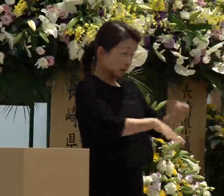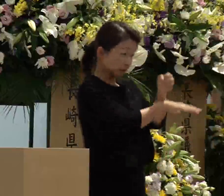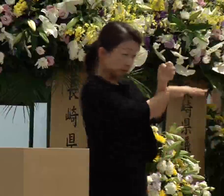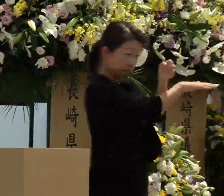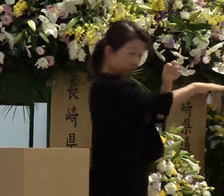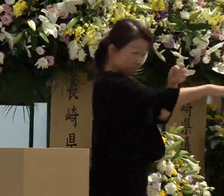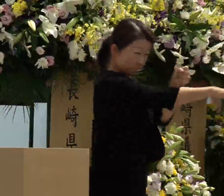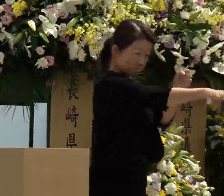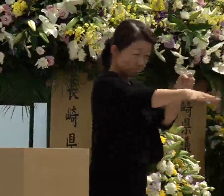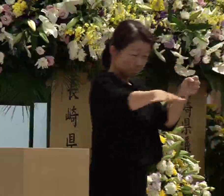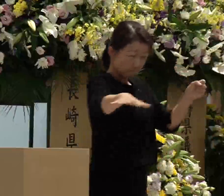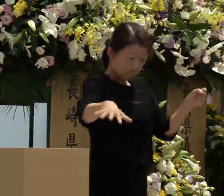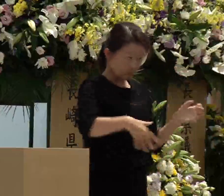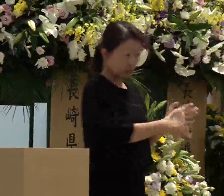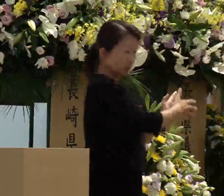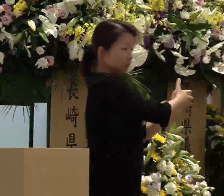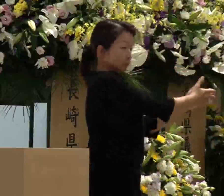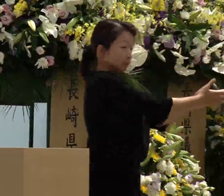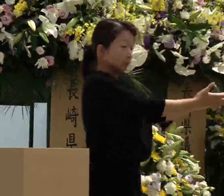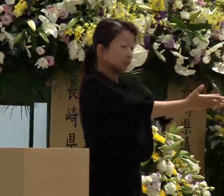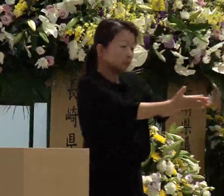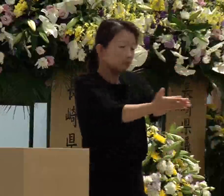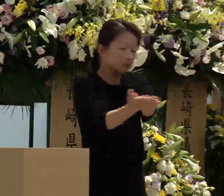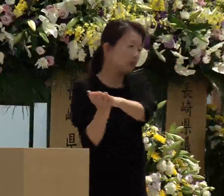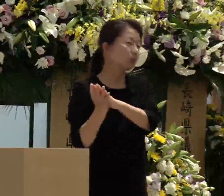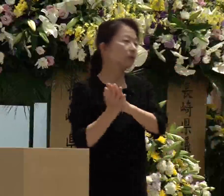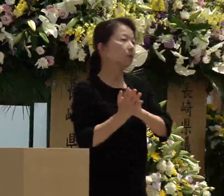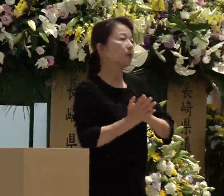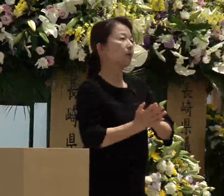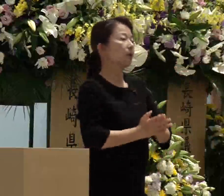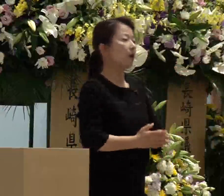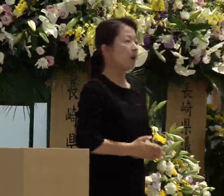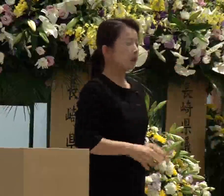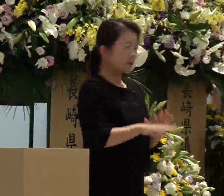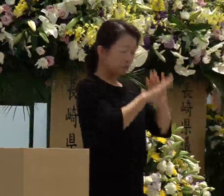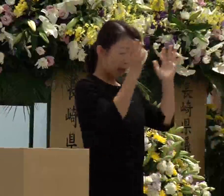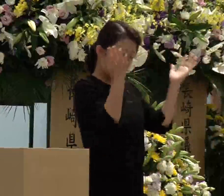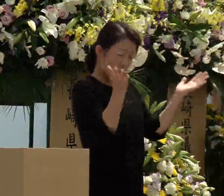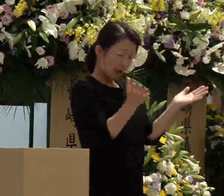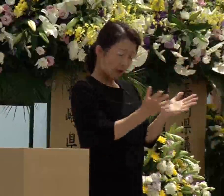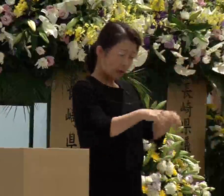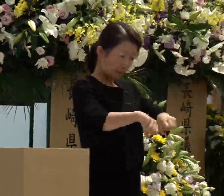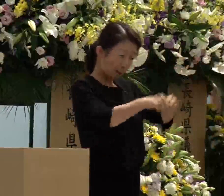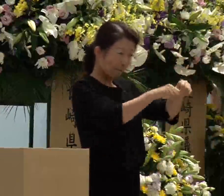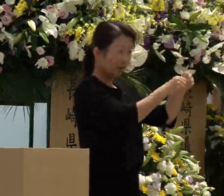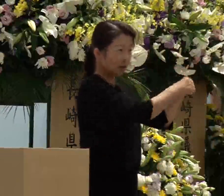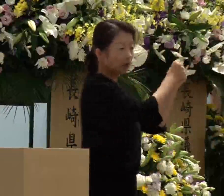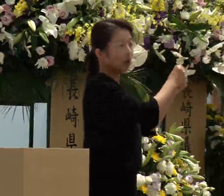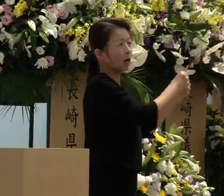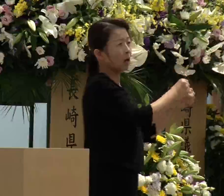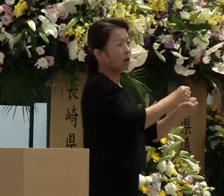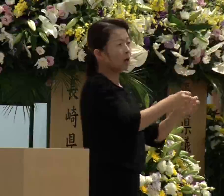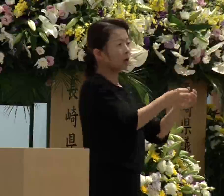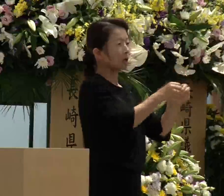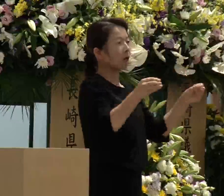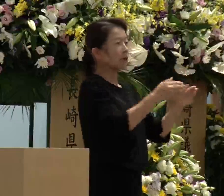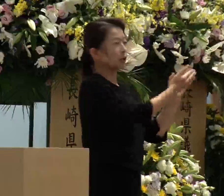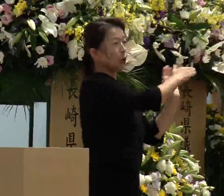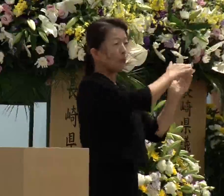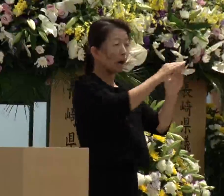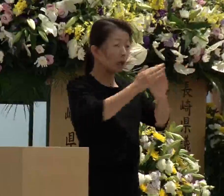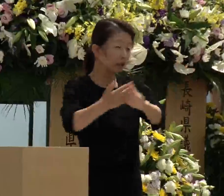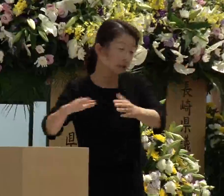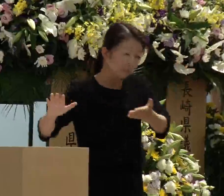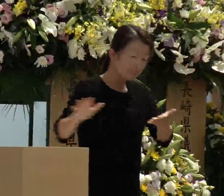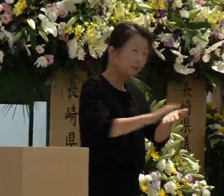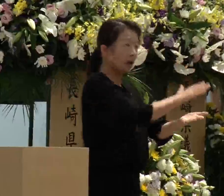with a massive amount of radiation, instantly destroyed and burnt down all things, turning Nagasaki into a hell on